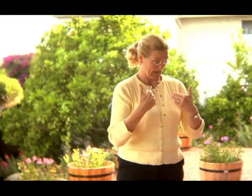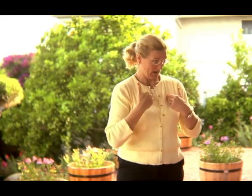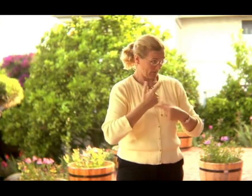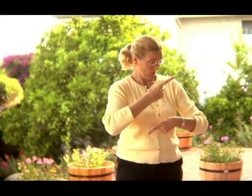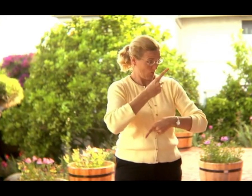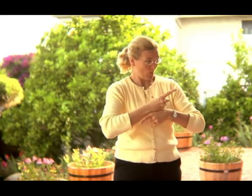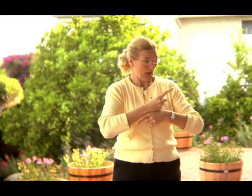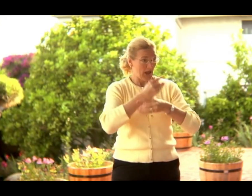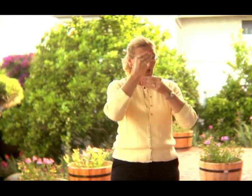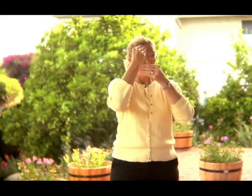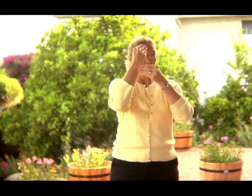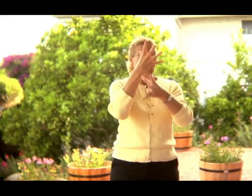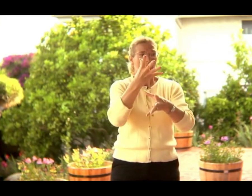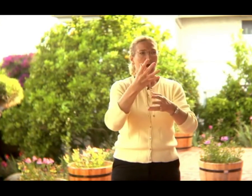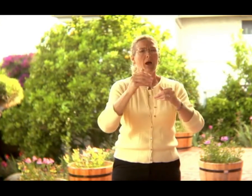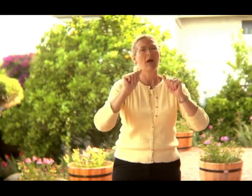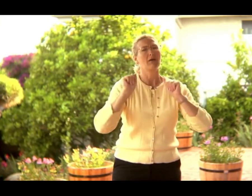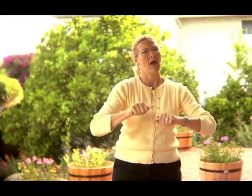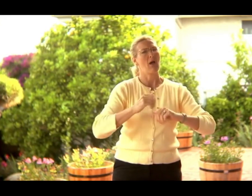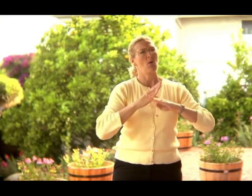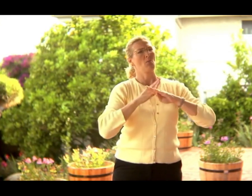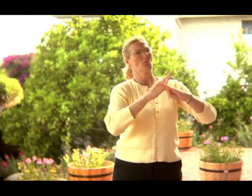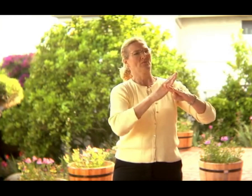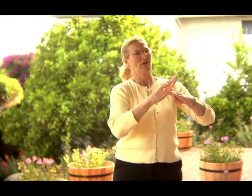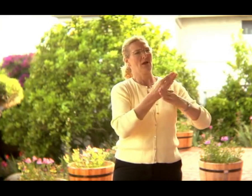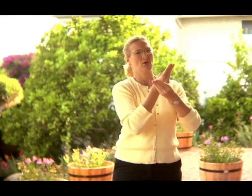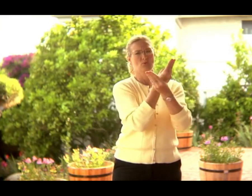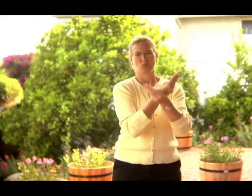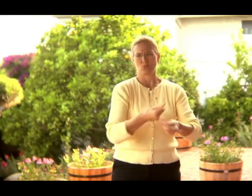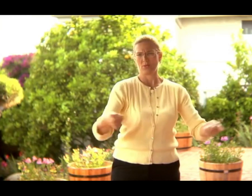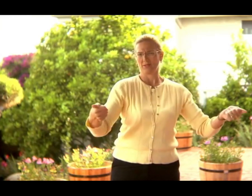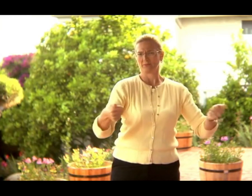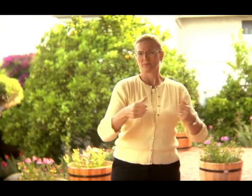It is both preventable and treatable if you have the right information.